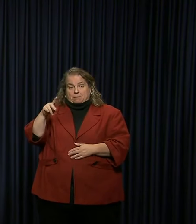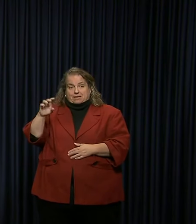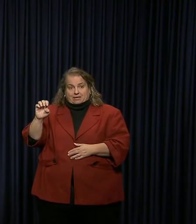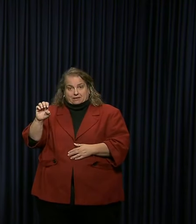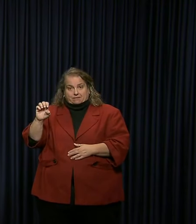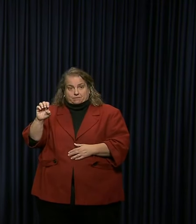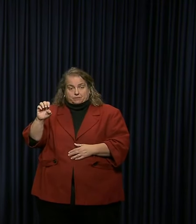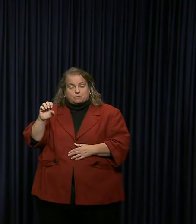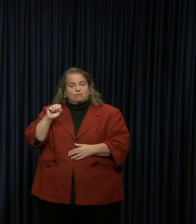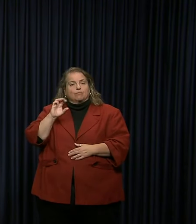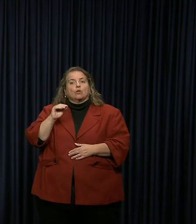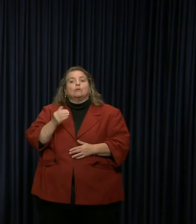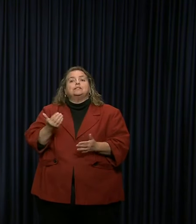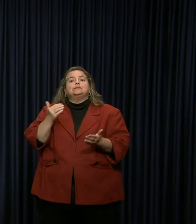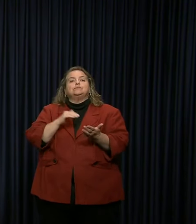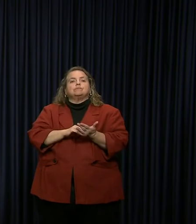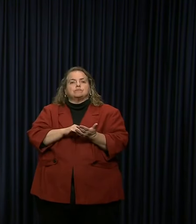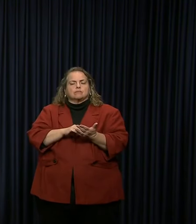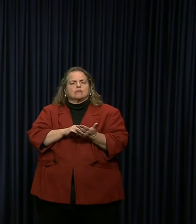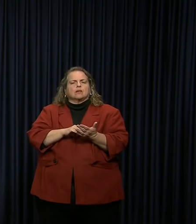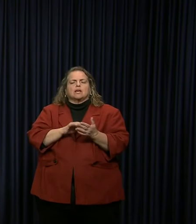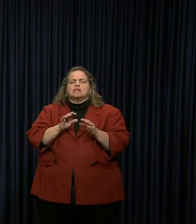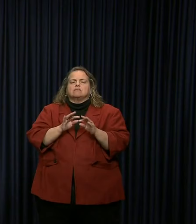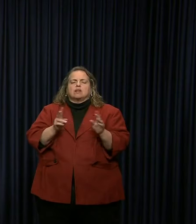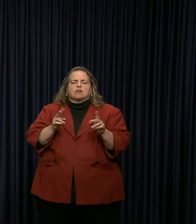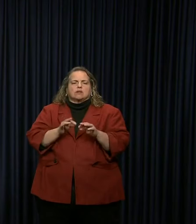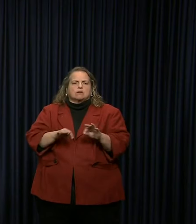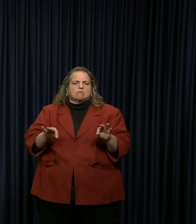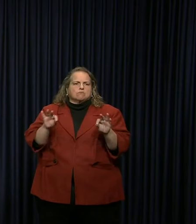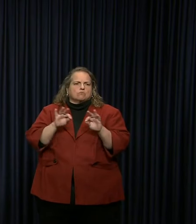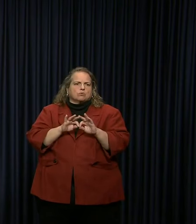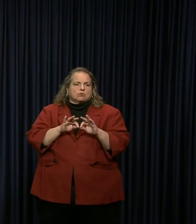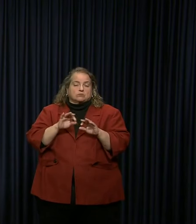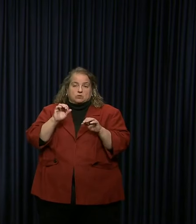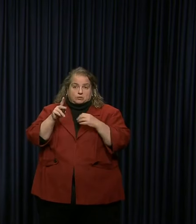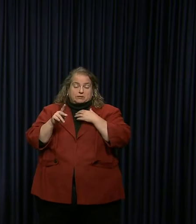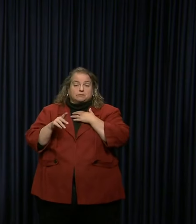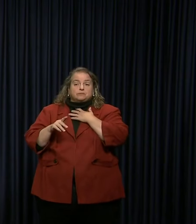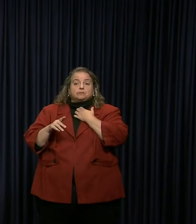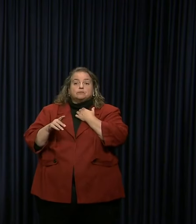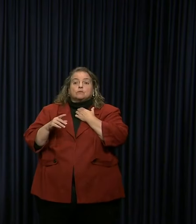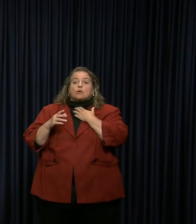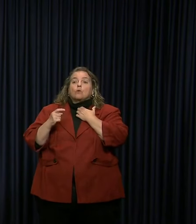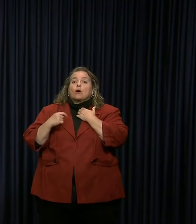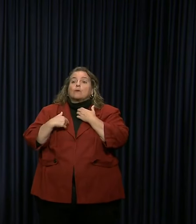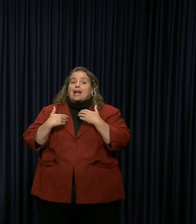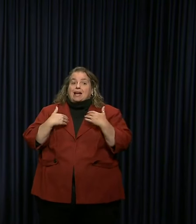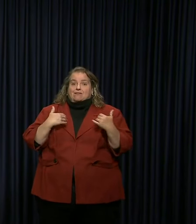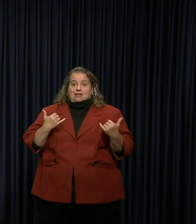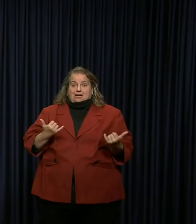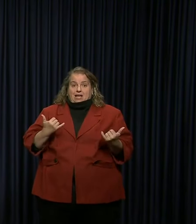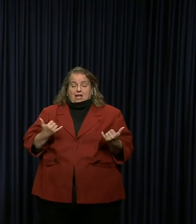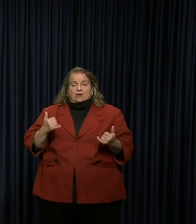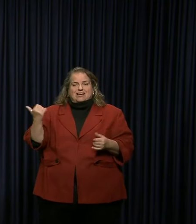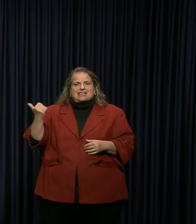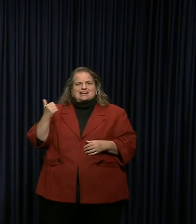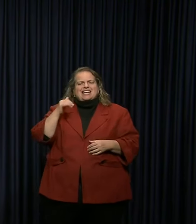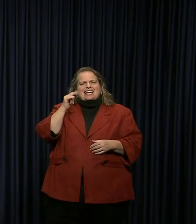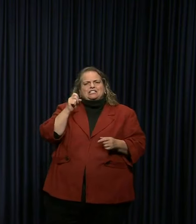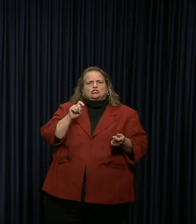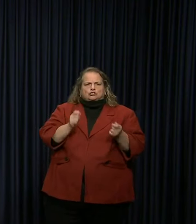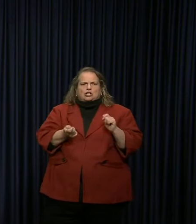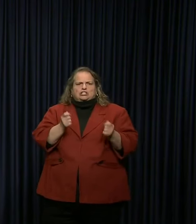833-GIVE-PPE. So again, incredibly important. All right, here's what we have on hand at the moment, and this is dynamic as we have